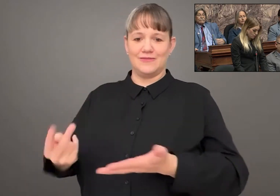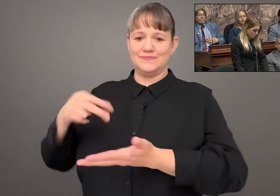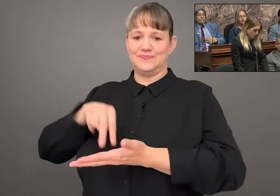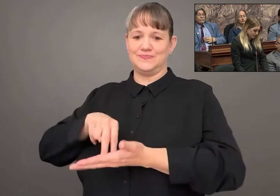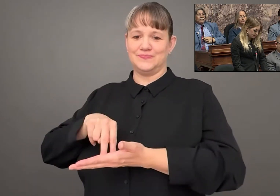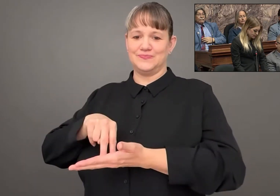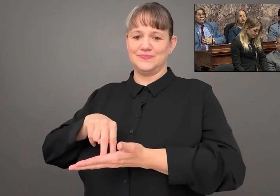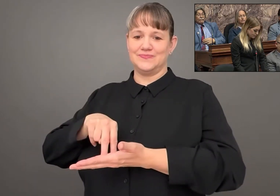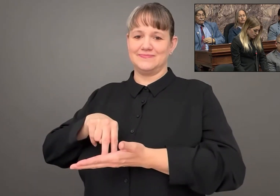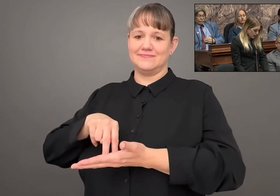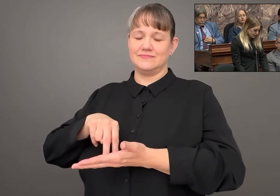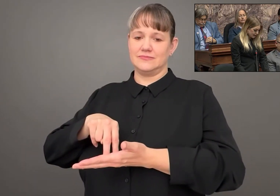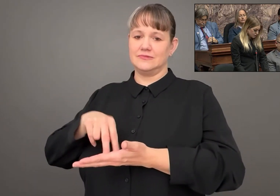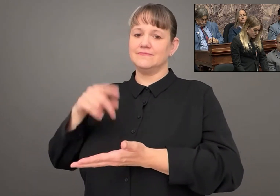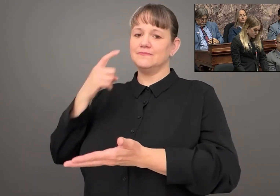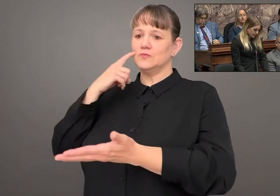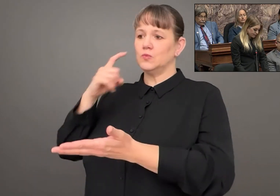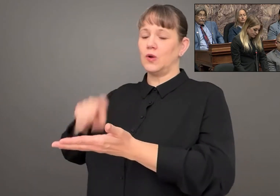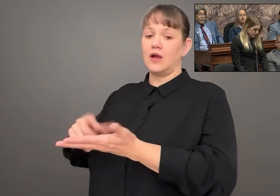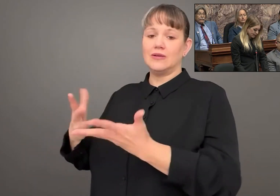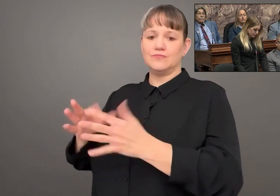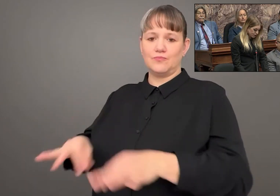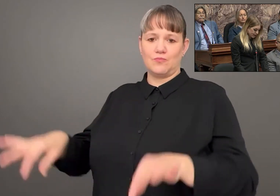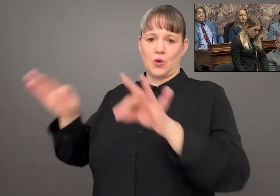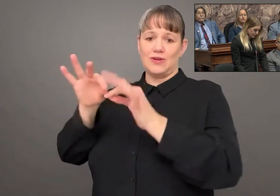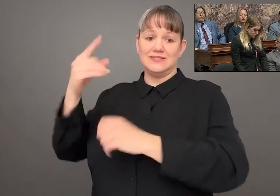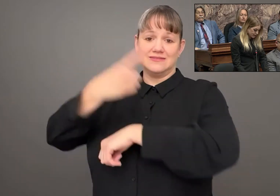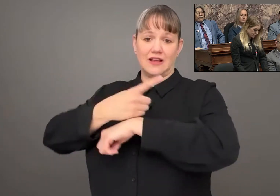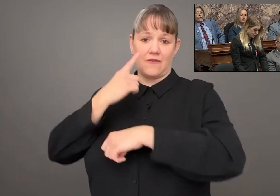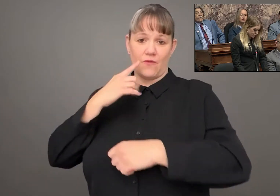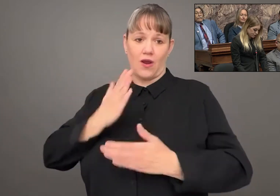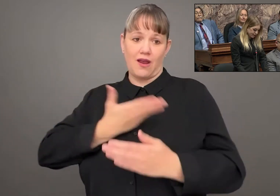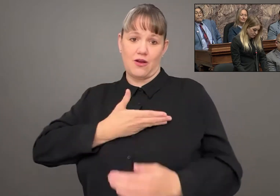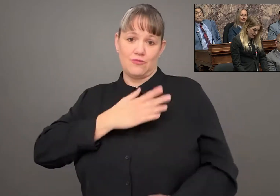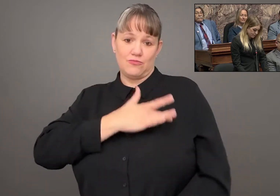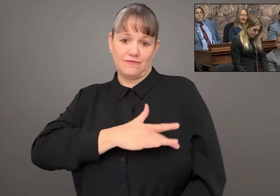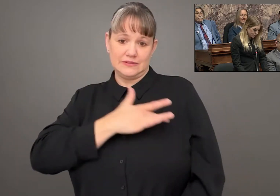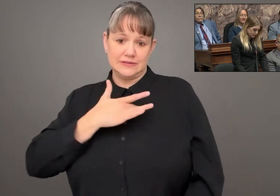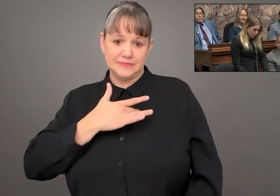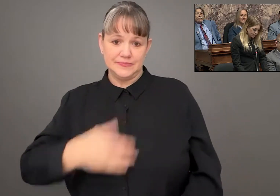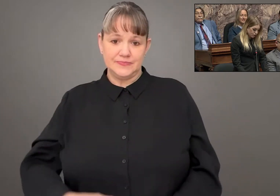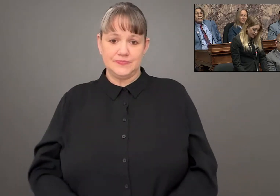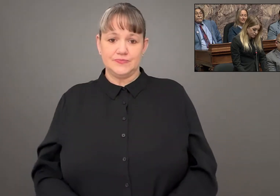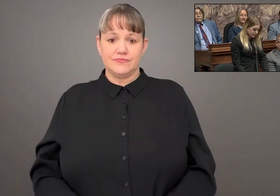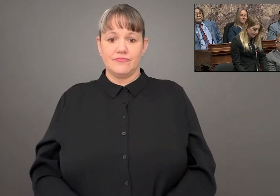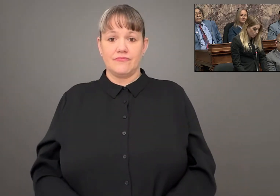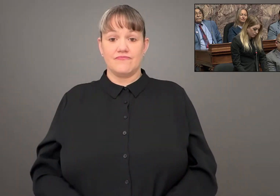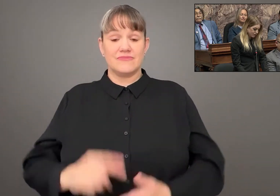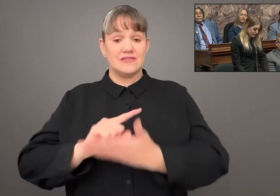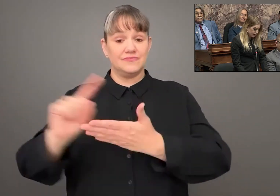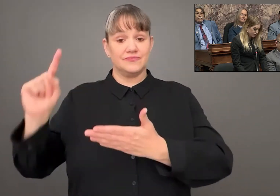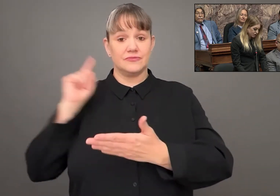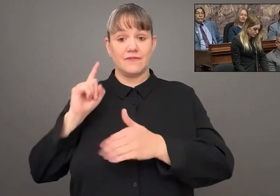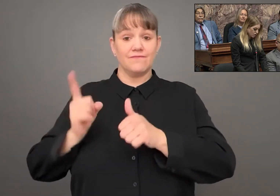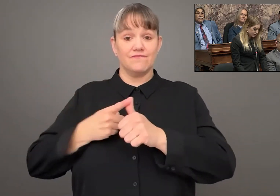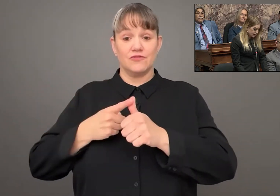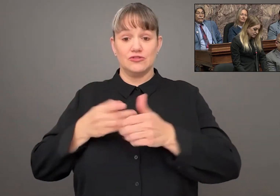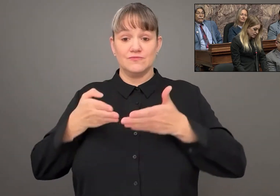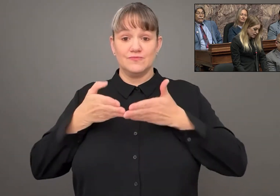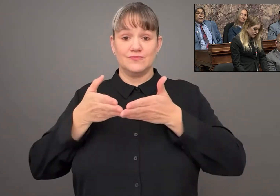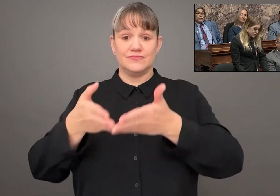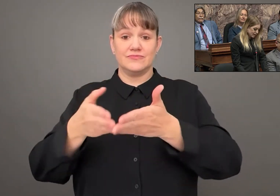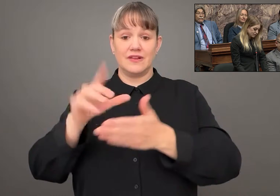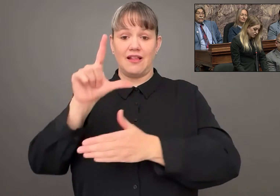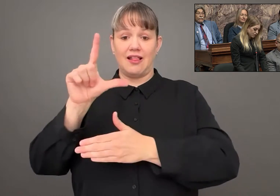and for our province. Last week, the very first LNG carrier safely reached Kitimat. This marks a critical step forward in the commissioning